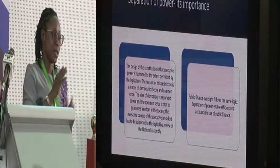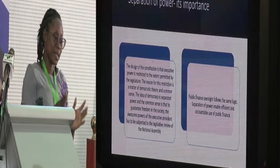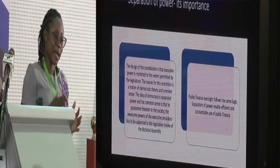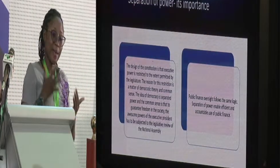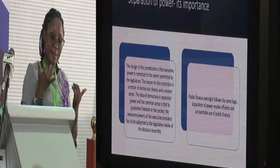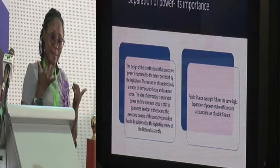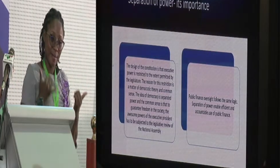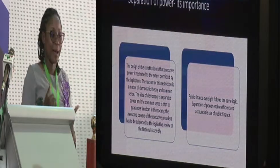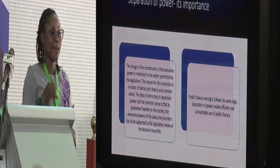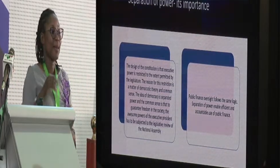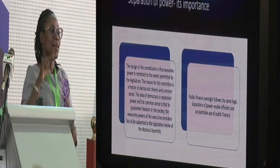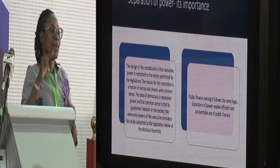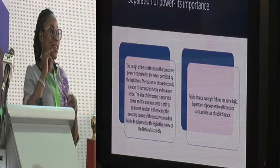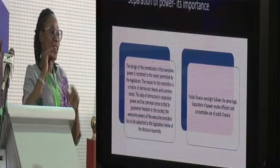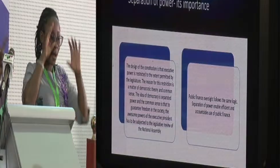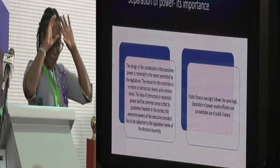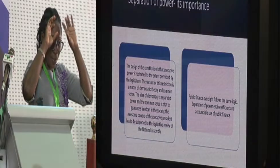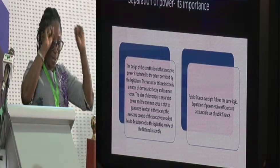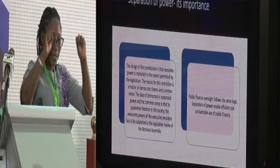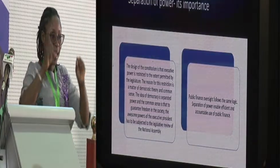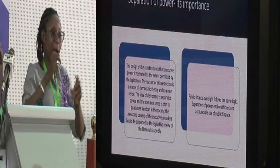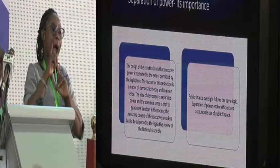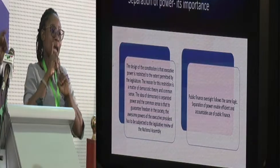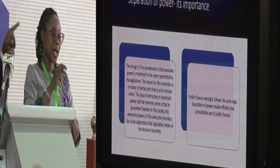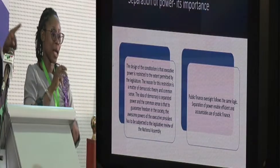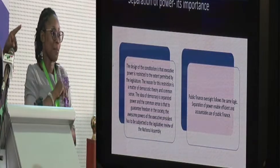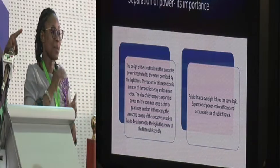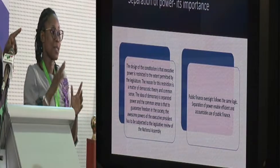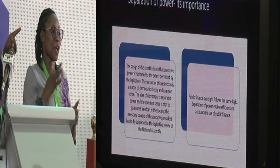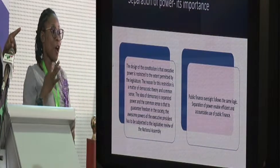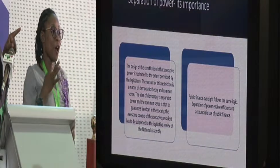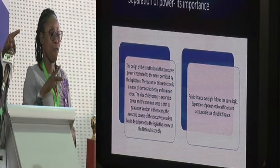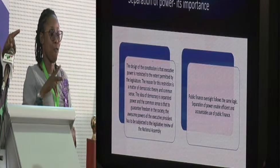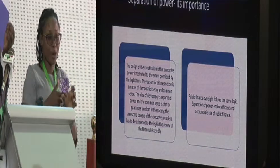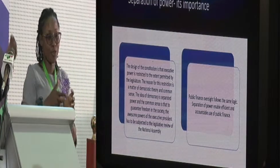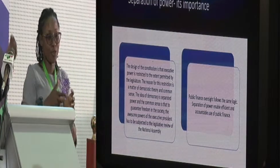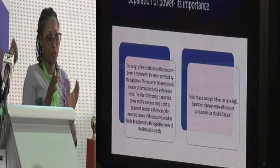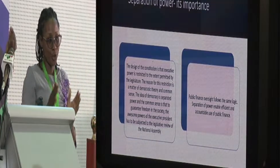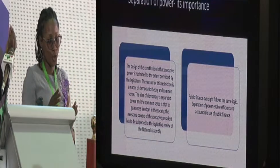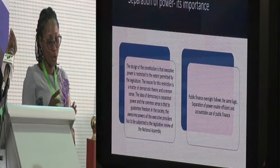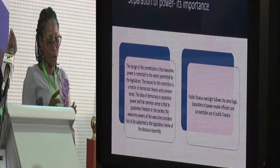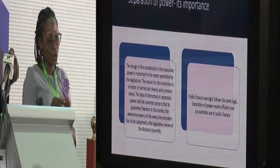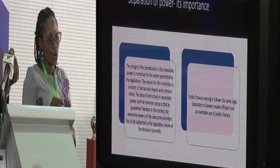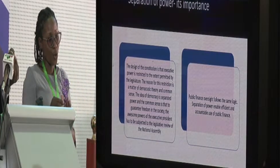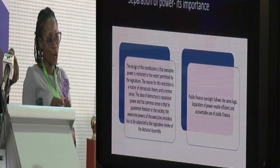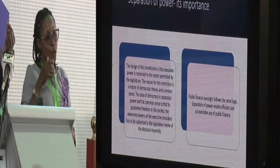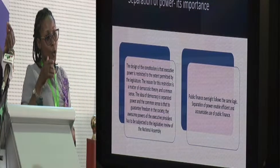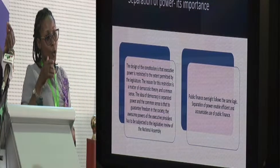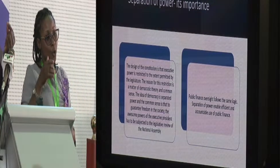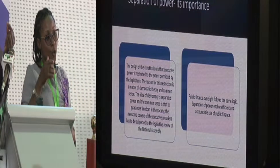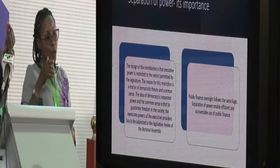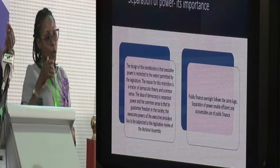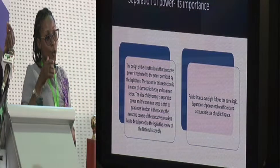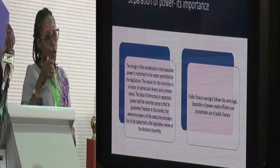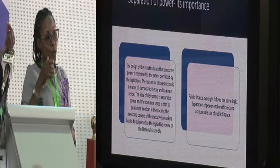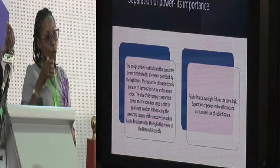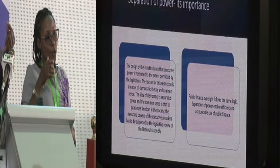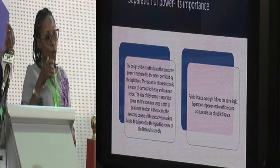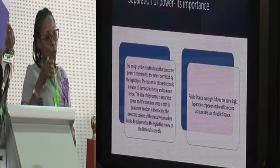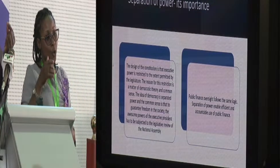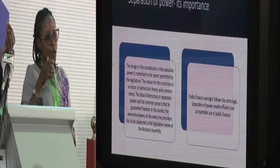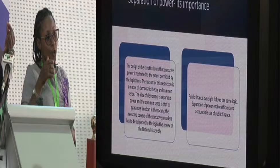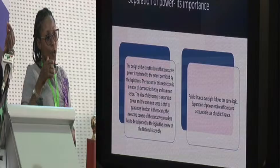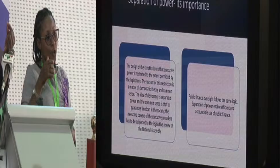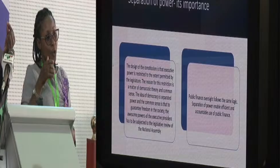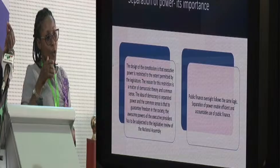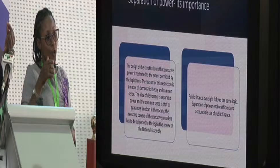of Petroleum. What does that mean? It means that the parliament can describe these